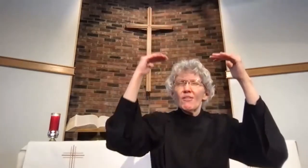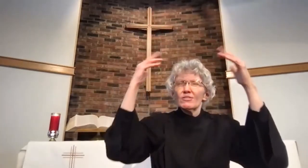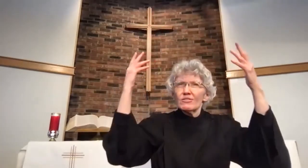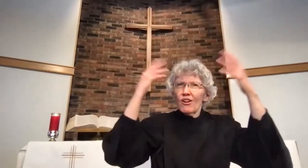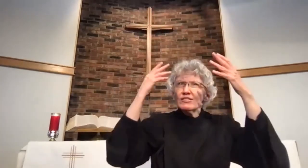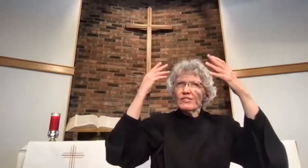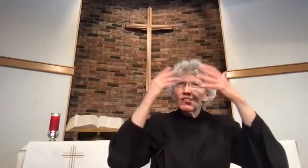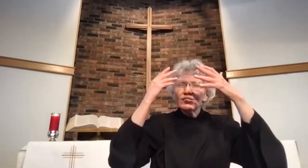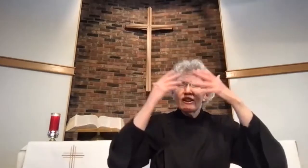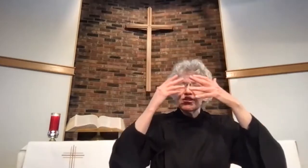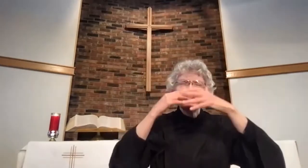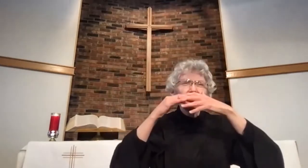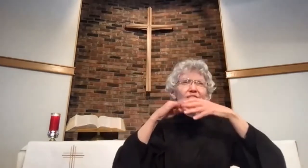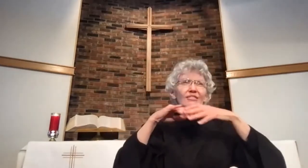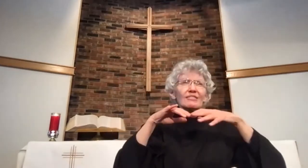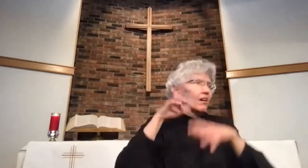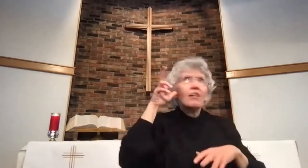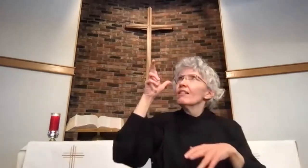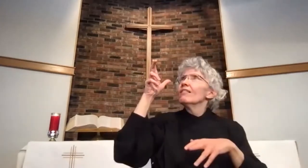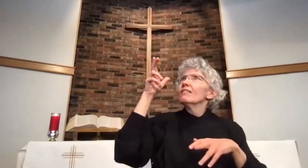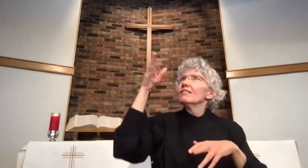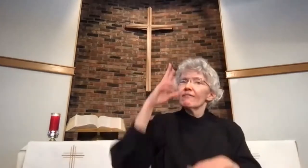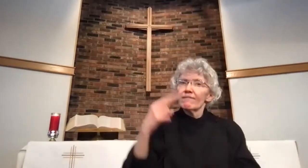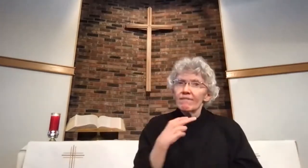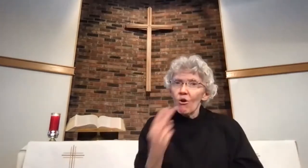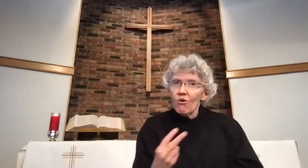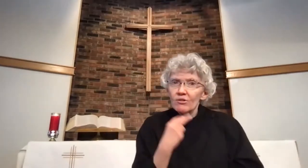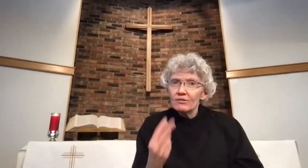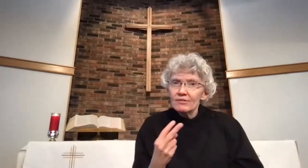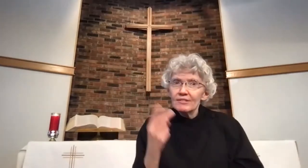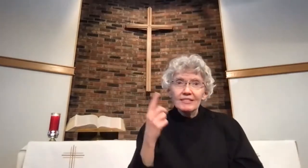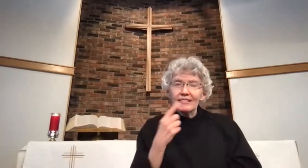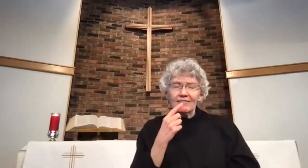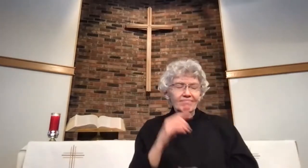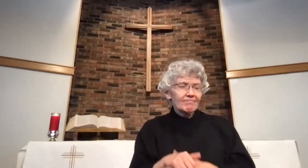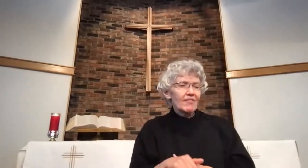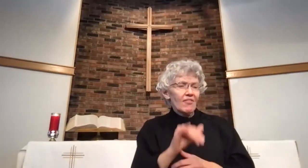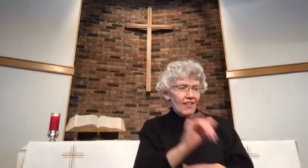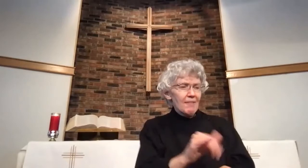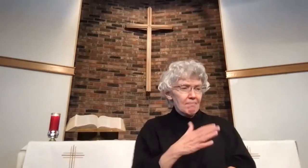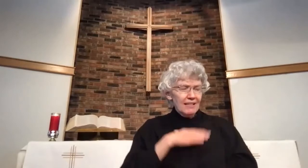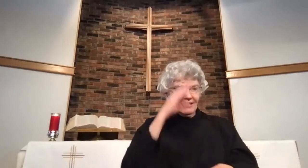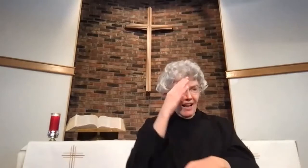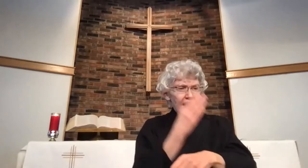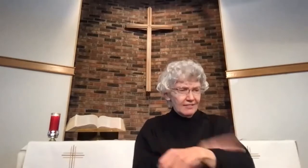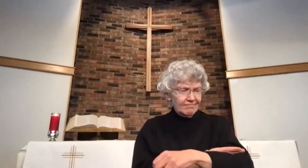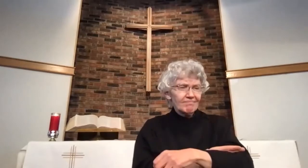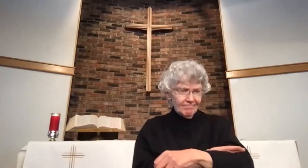Peter was still speaking when a cloud overshadowed them. As they entered the cloud, they were overcome with